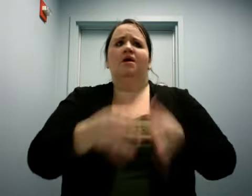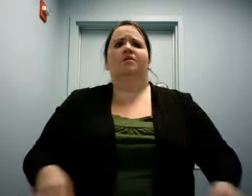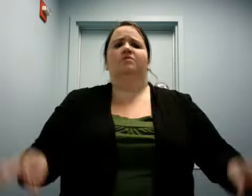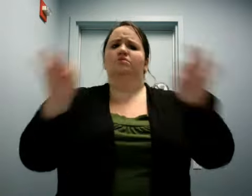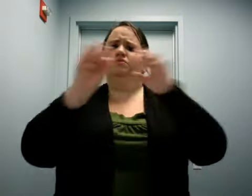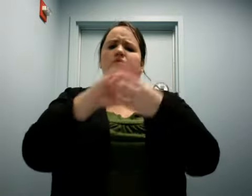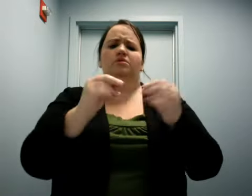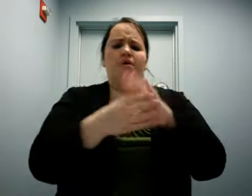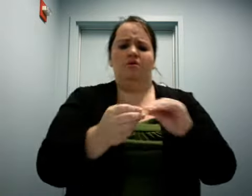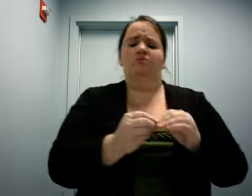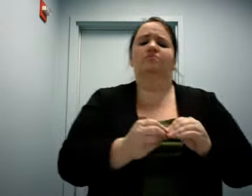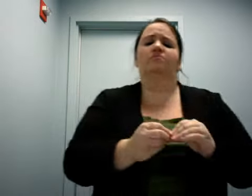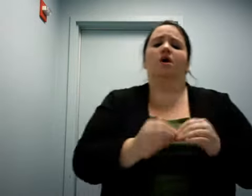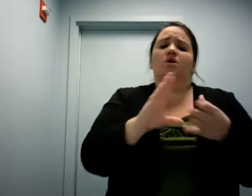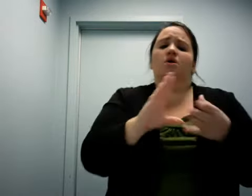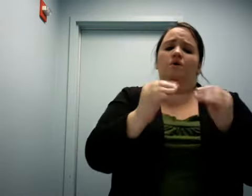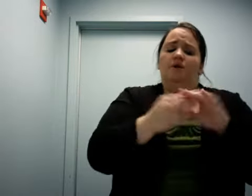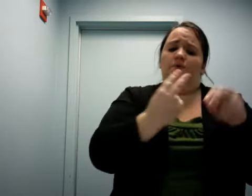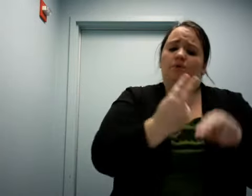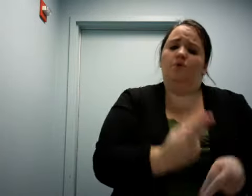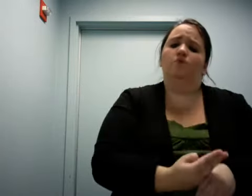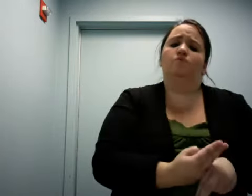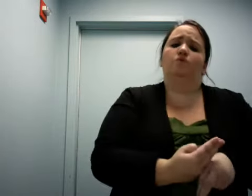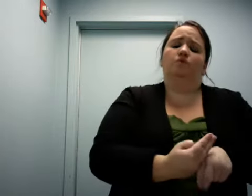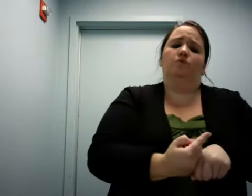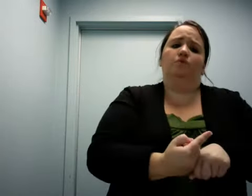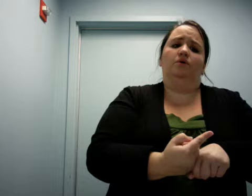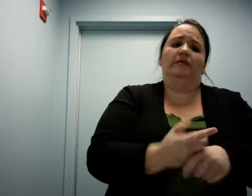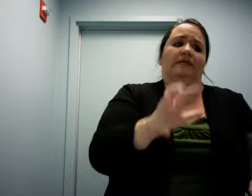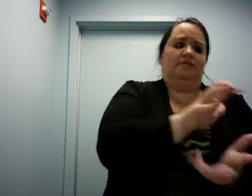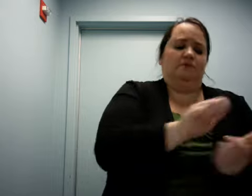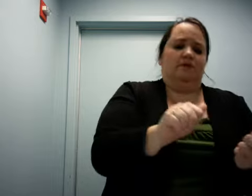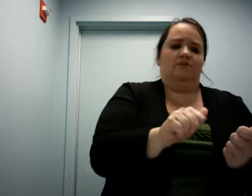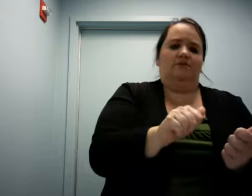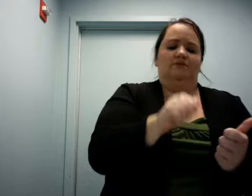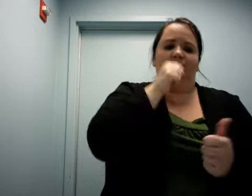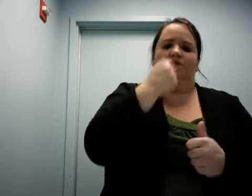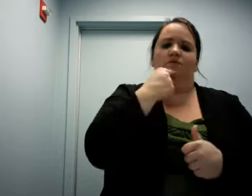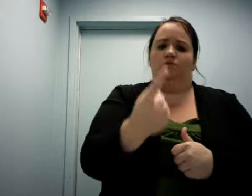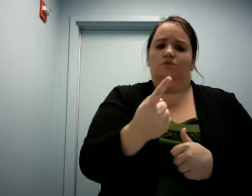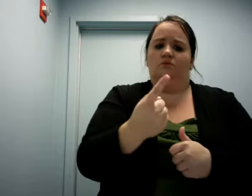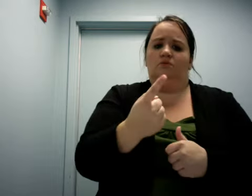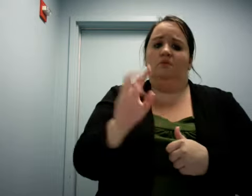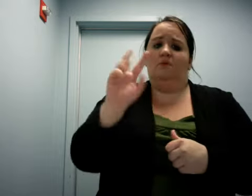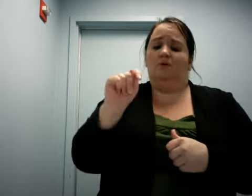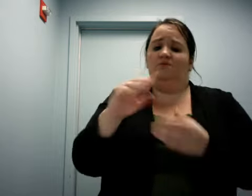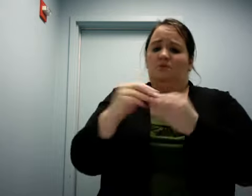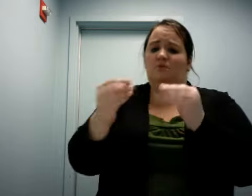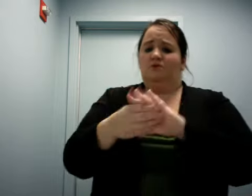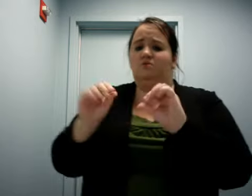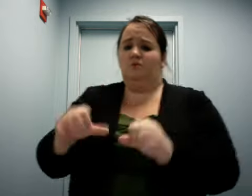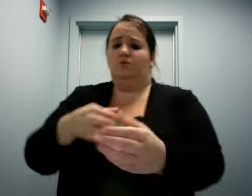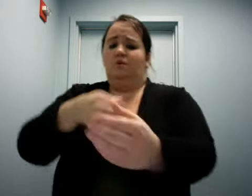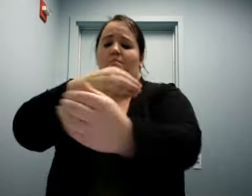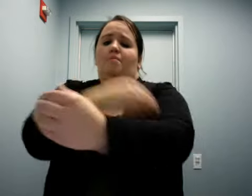dispossess and to malign but stories can also be used to empower and to humanize. Stories can